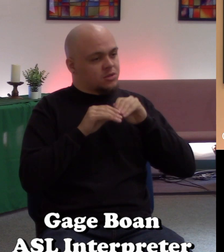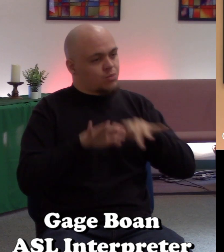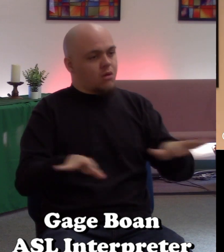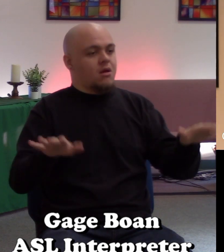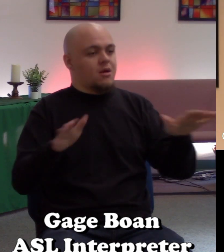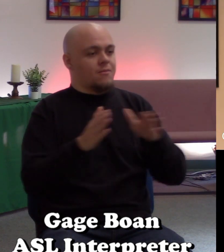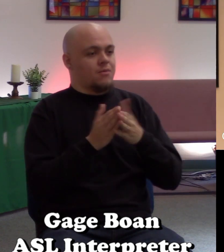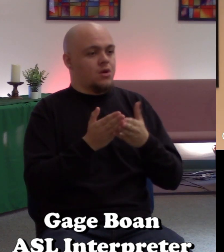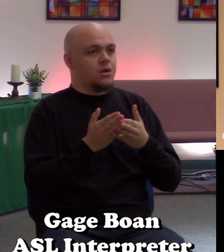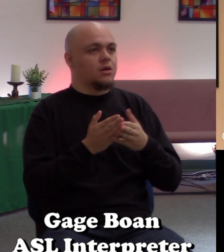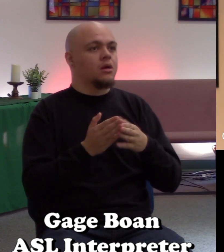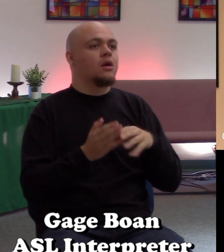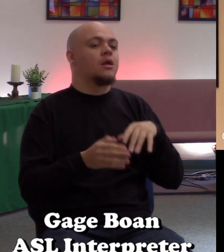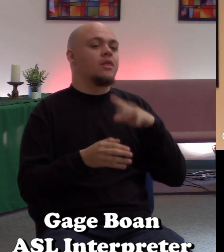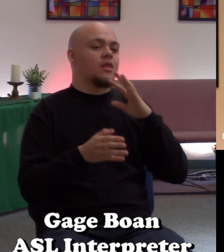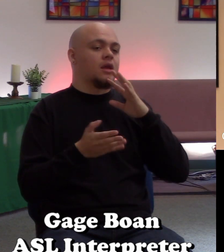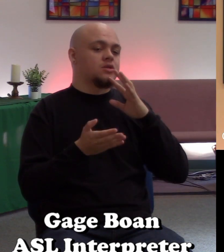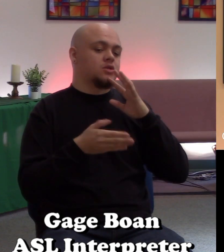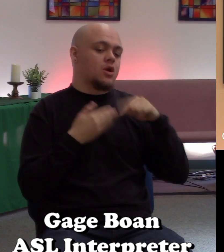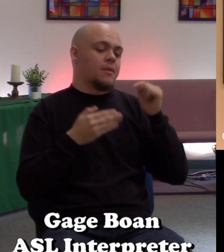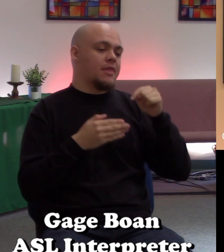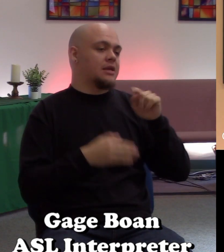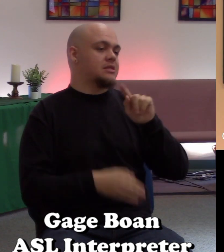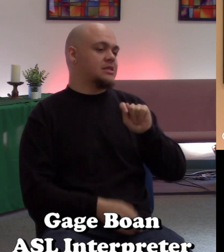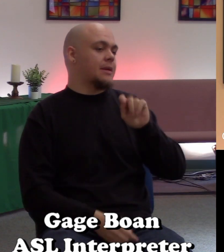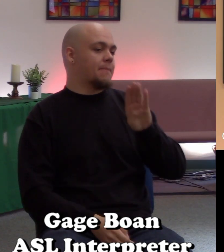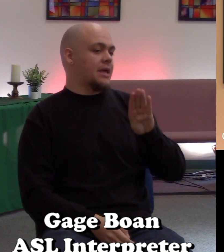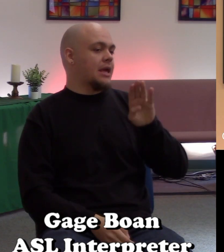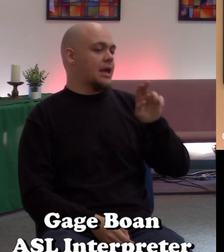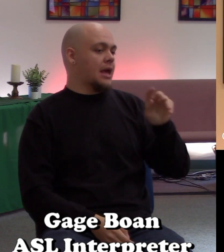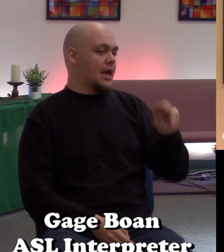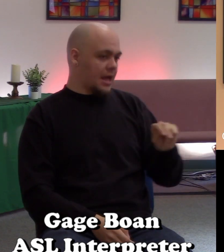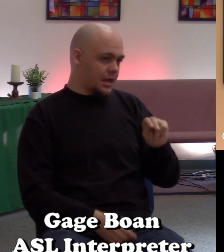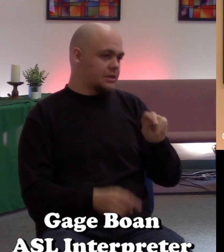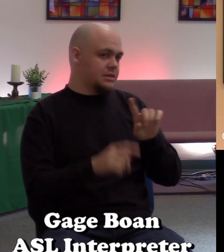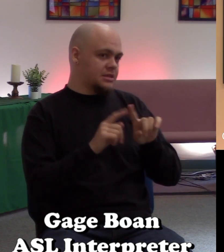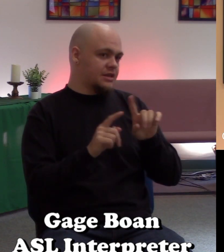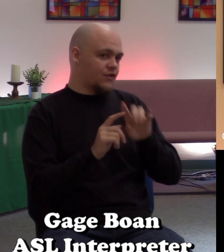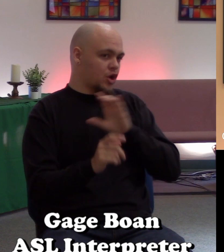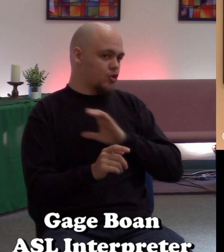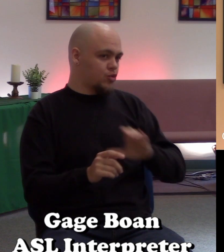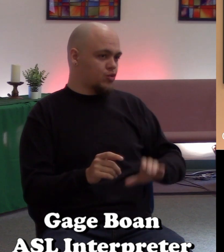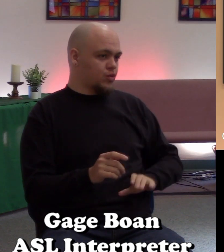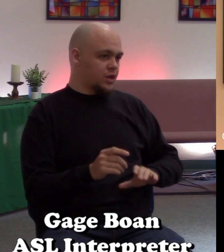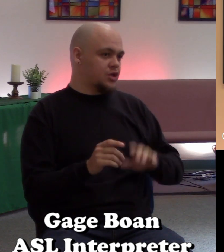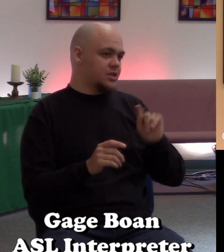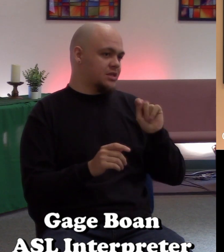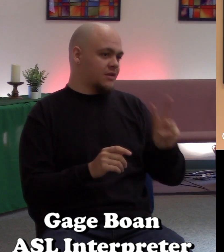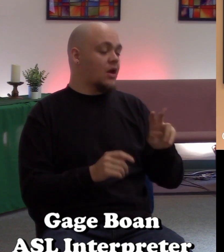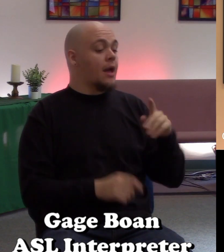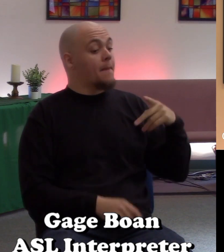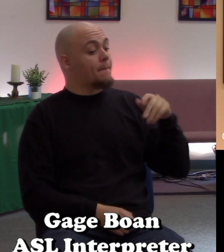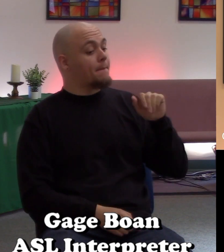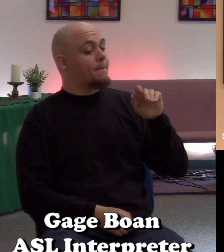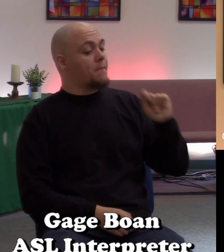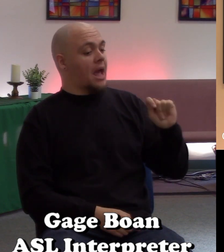these books were sold. They discussed this on TBN, Trinity Broadcasting Network. They discussed it